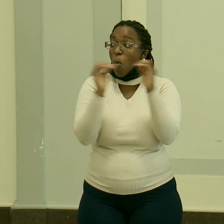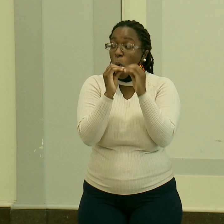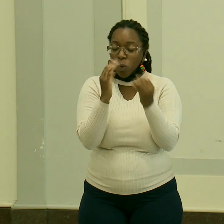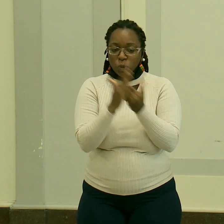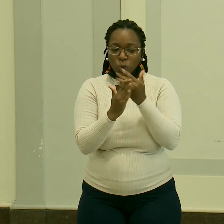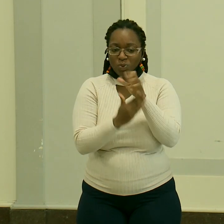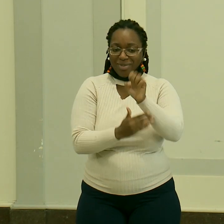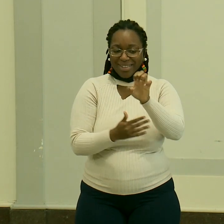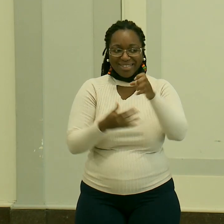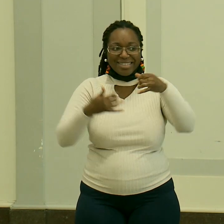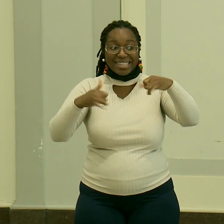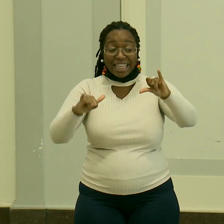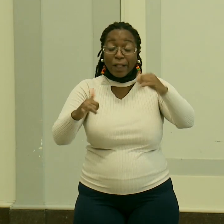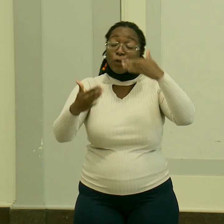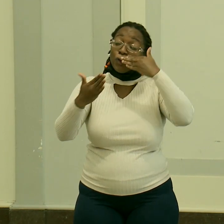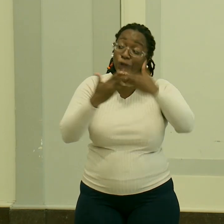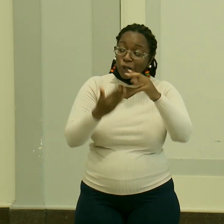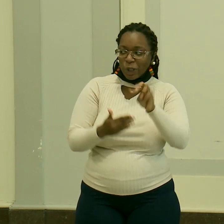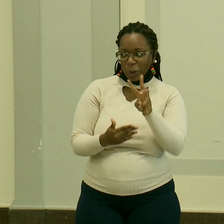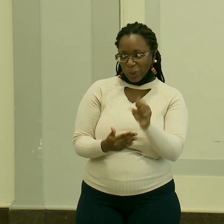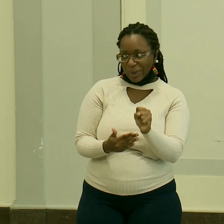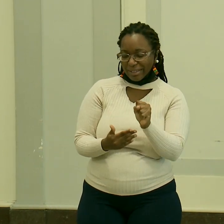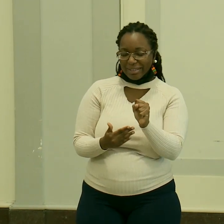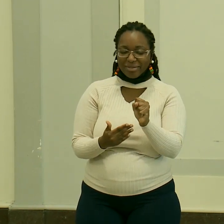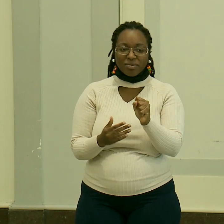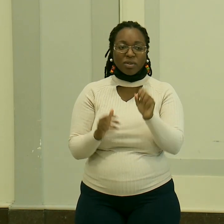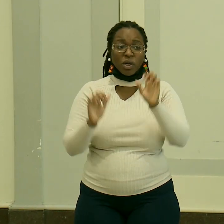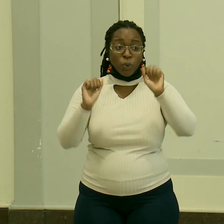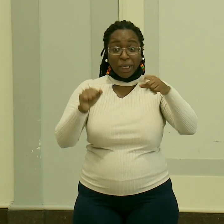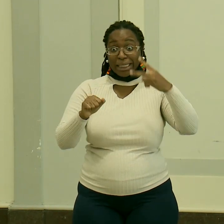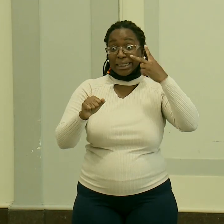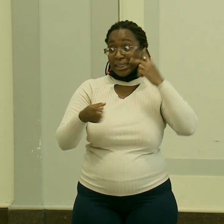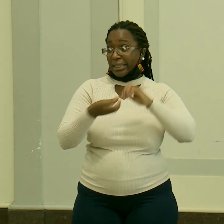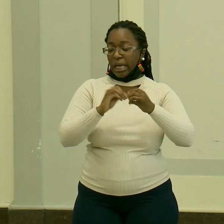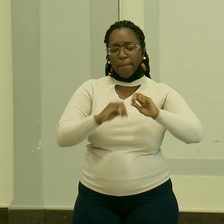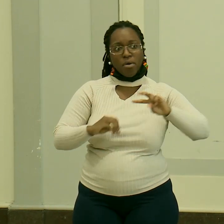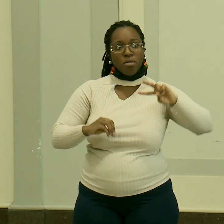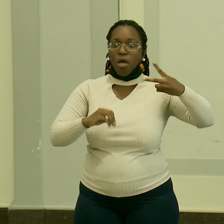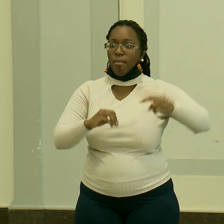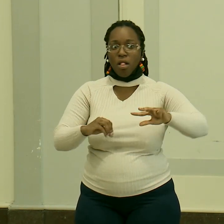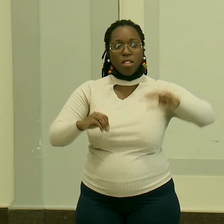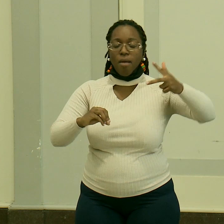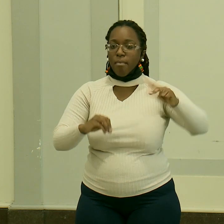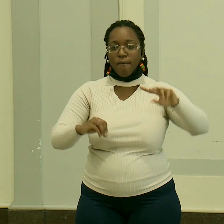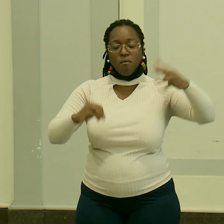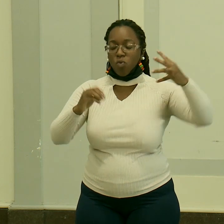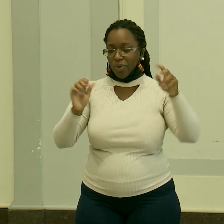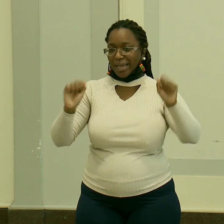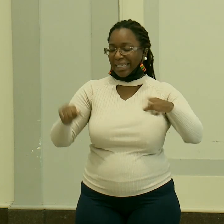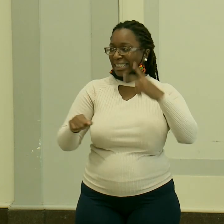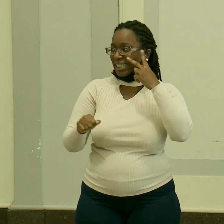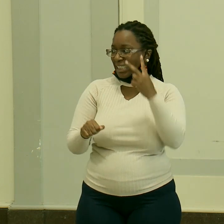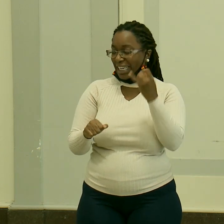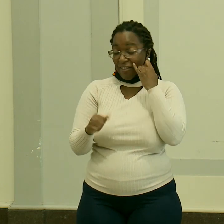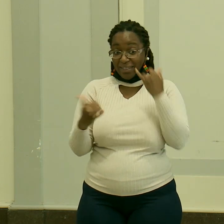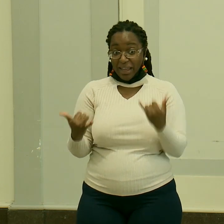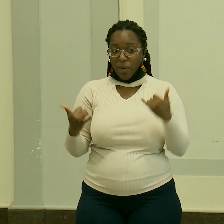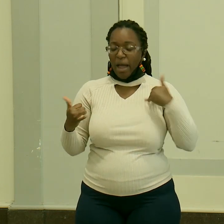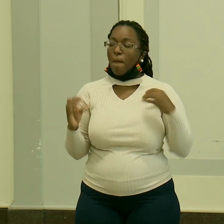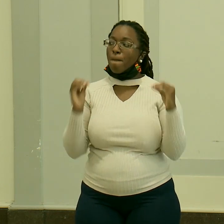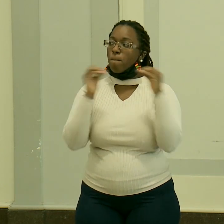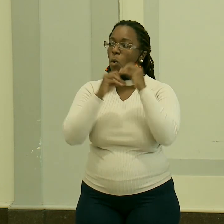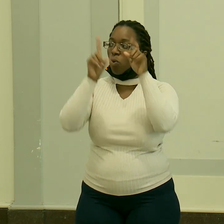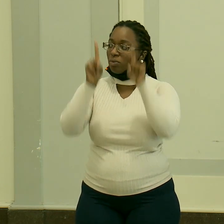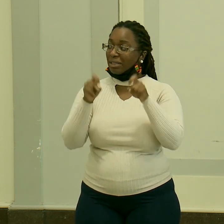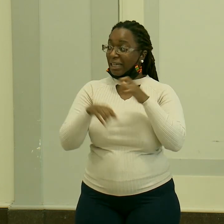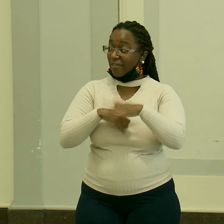still relatively good news. We could have seen a doubling or tripling of cases as we expanded the testing capacity. Do you have